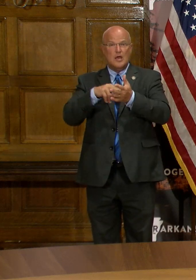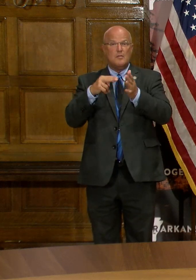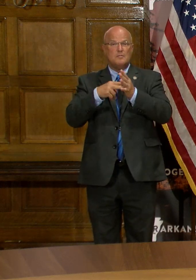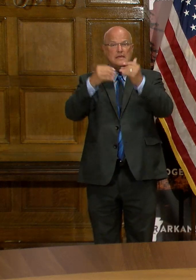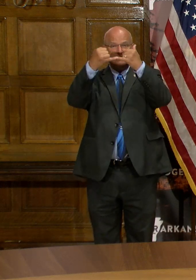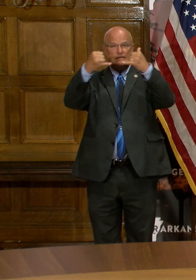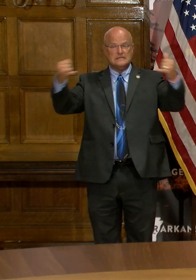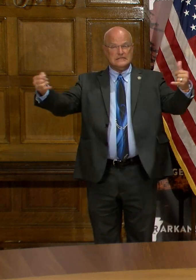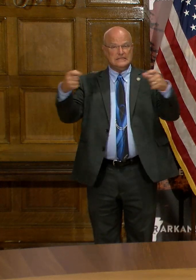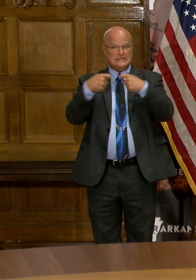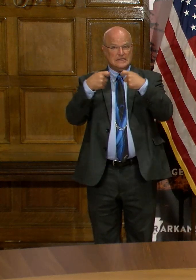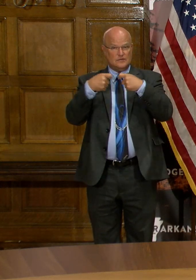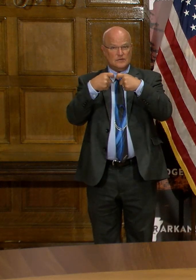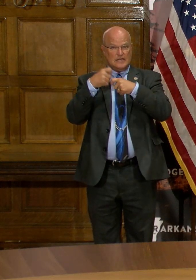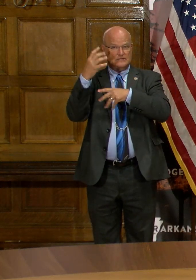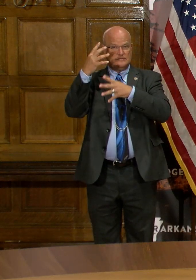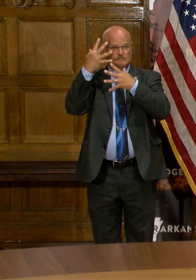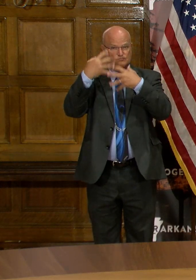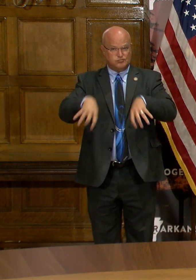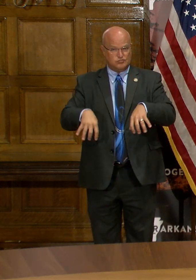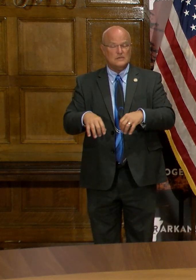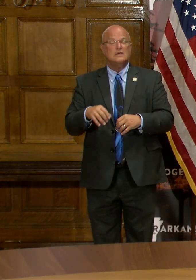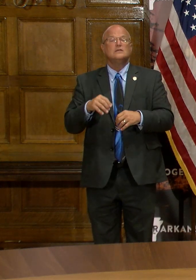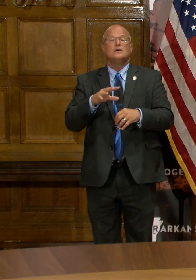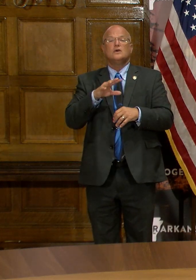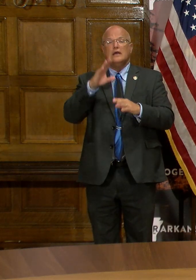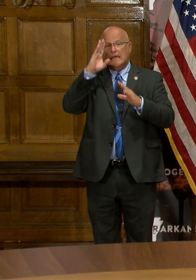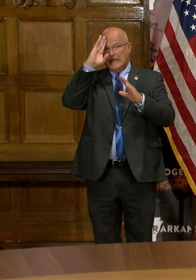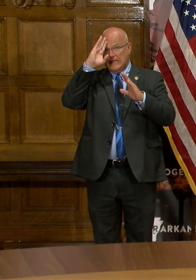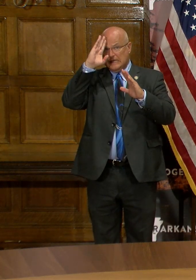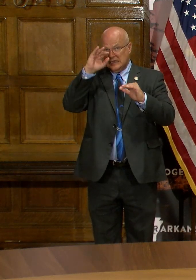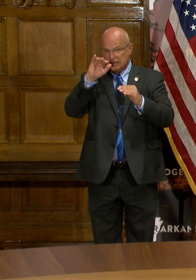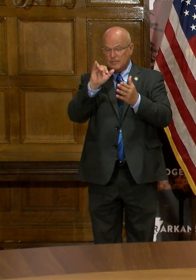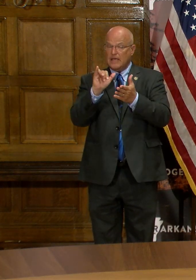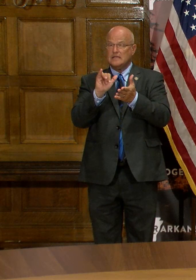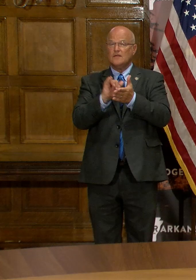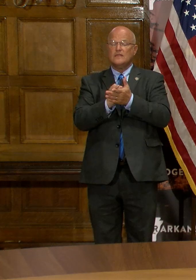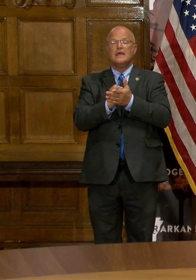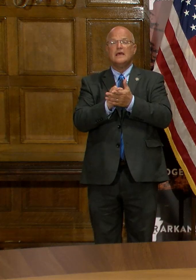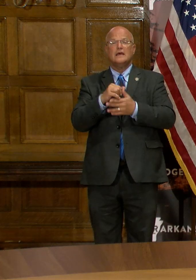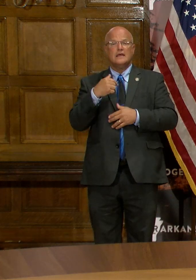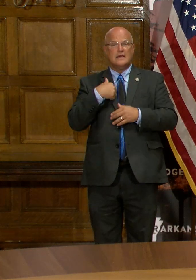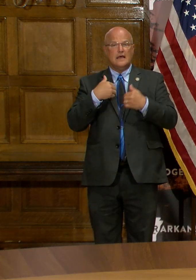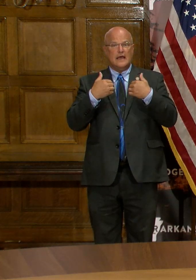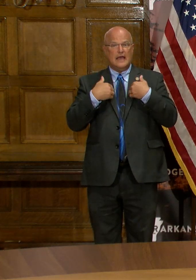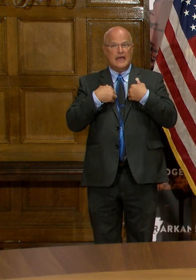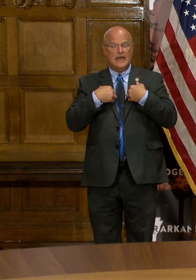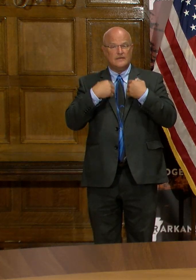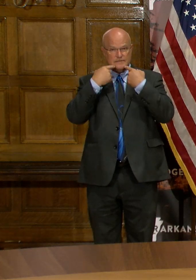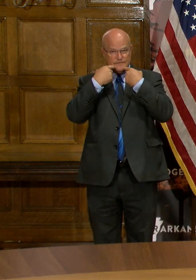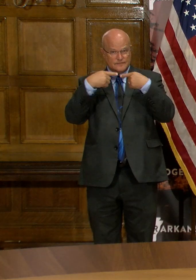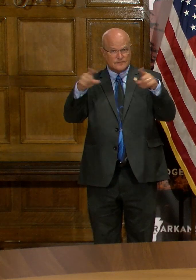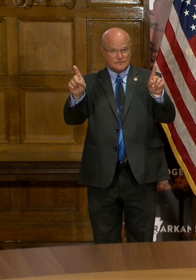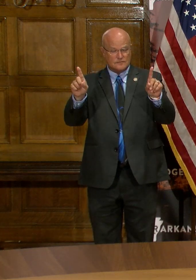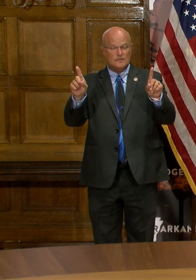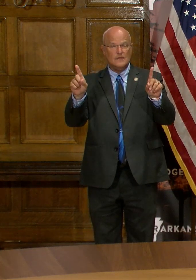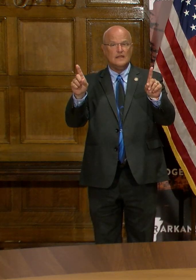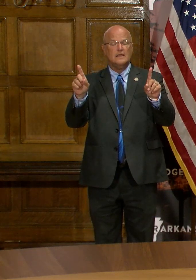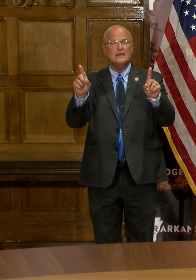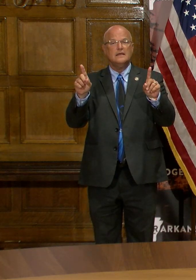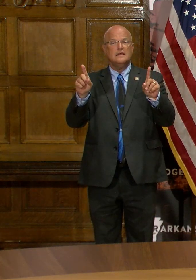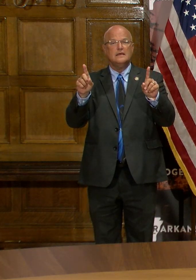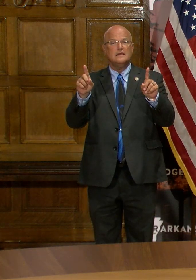power lines. And so with that, and in anticipation of that, I have issued a